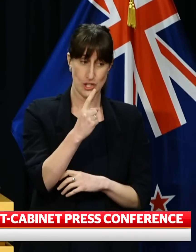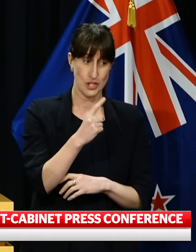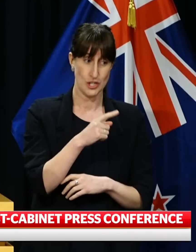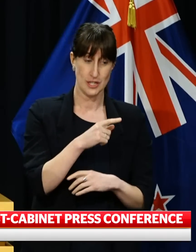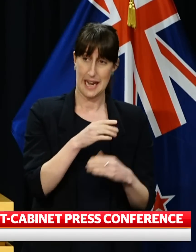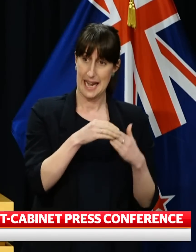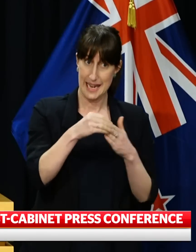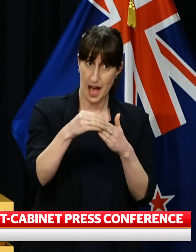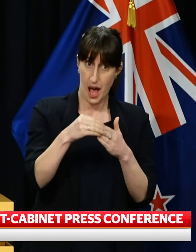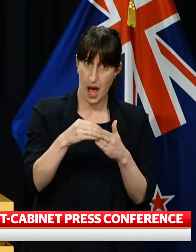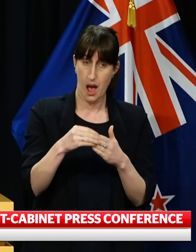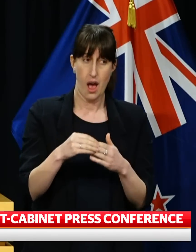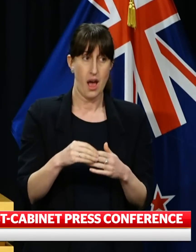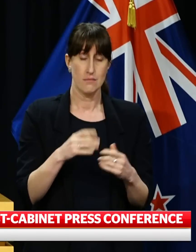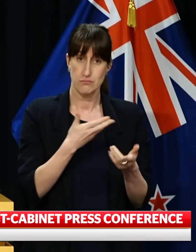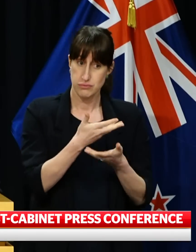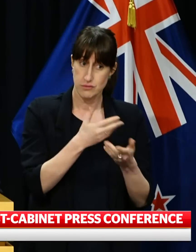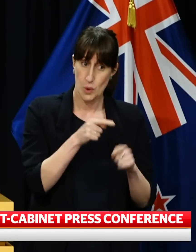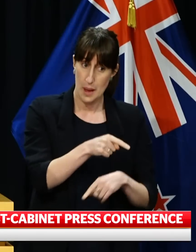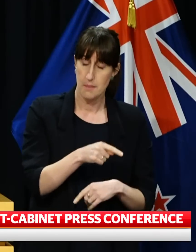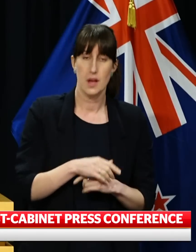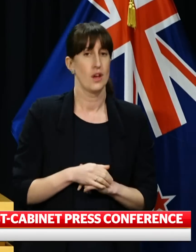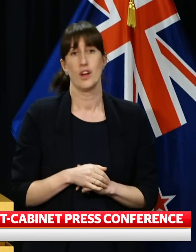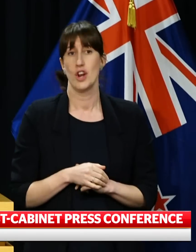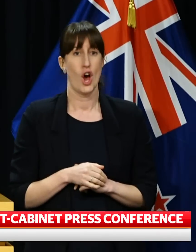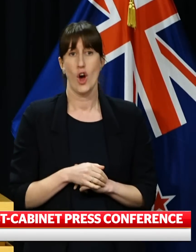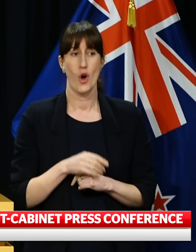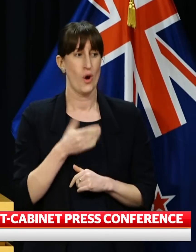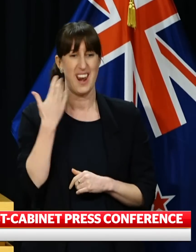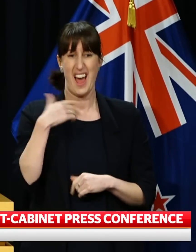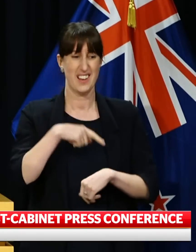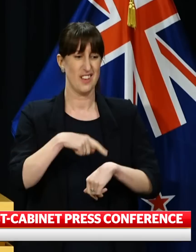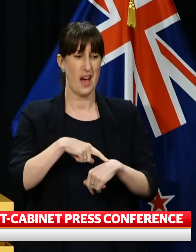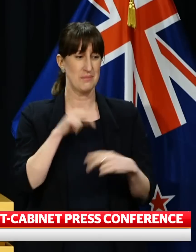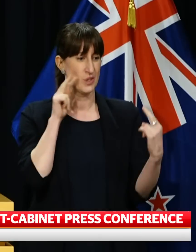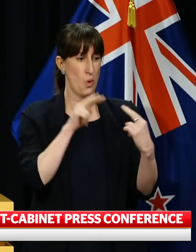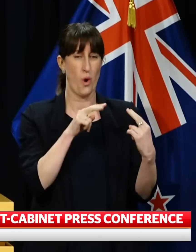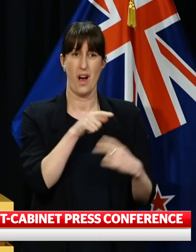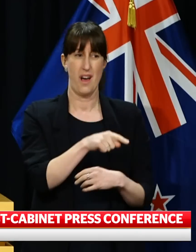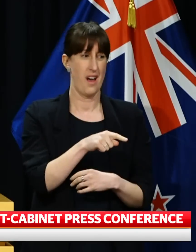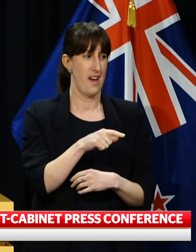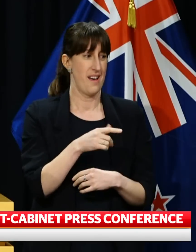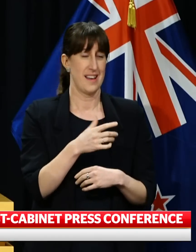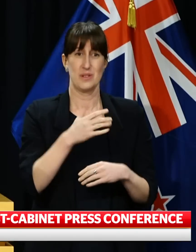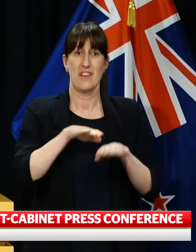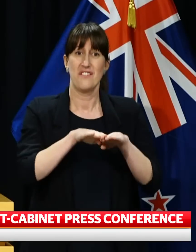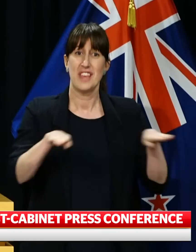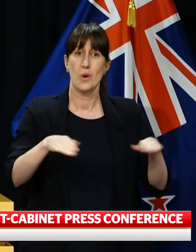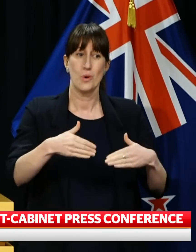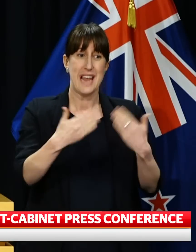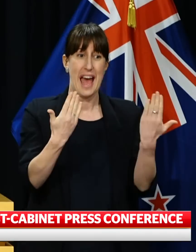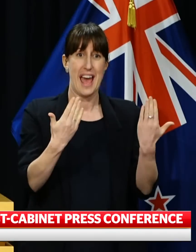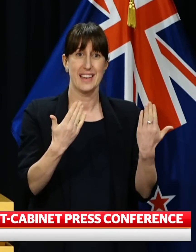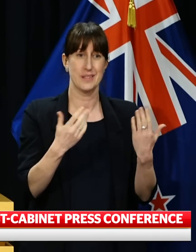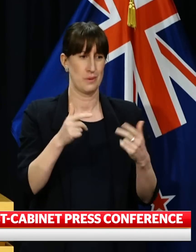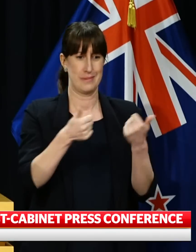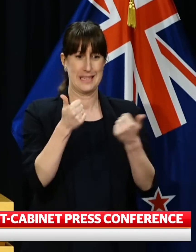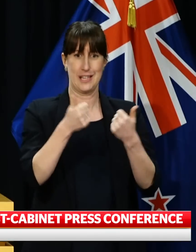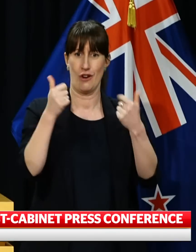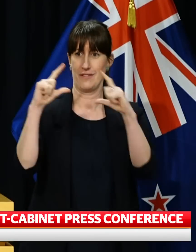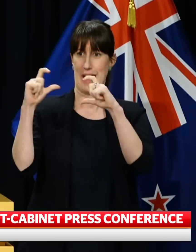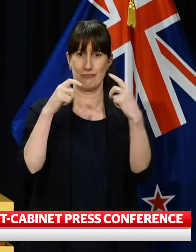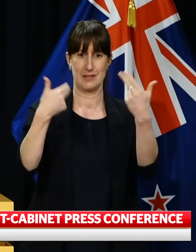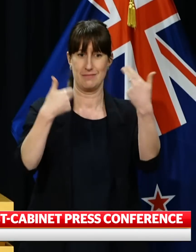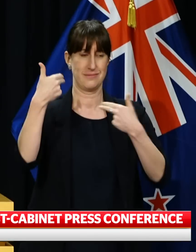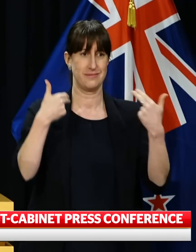think there were a few cameras around at the time. It was an interaction that lasted all of about 90 seconds, where we exchanged pleasantries about the weather. The Greens